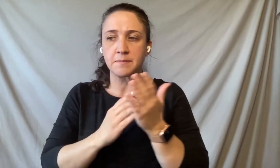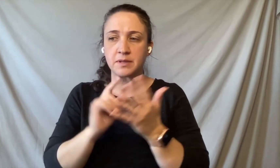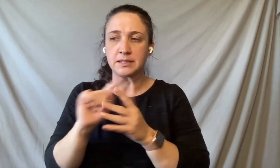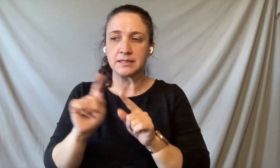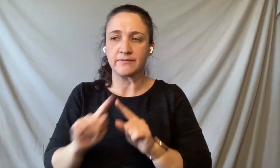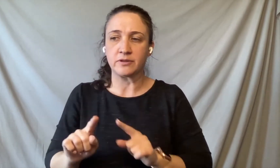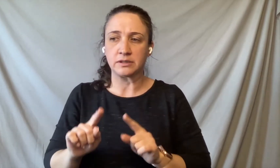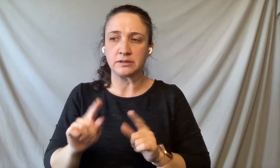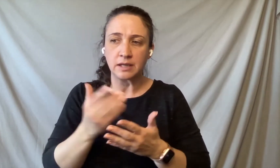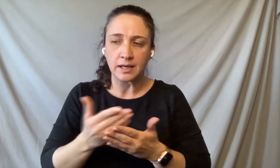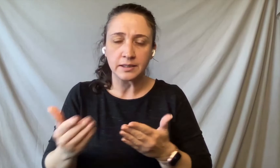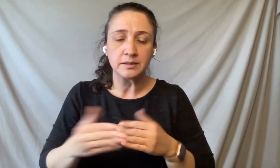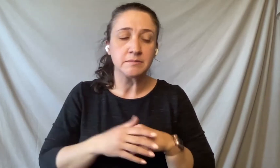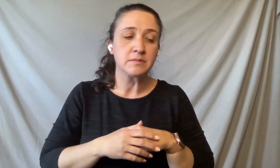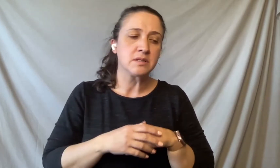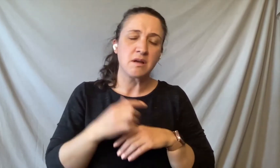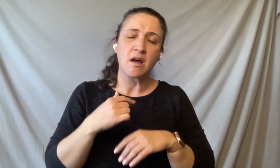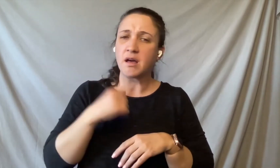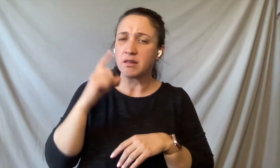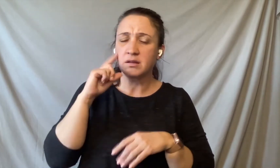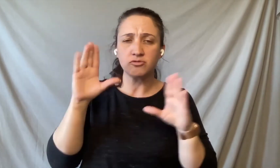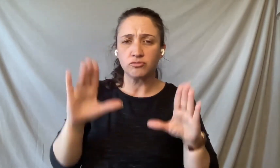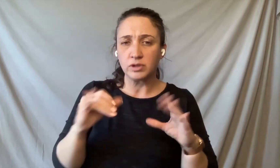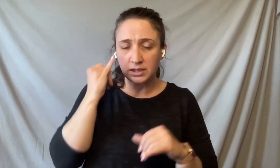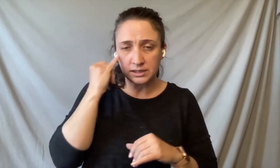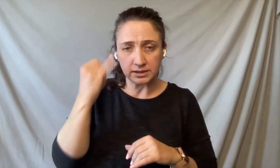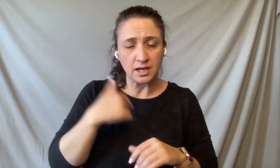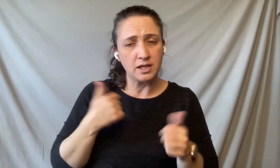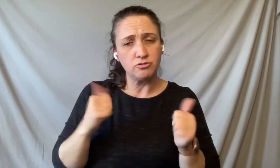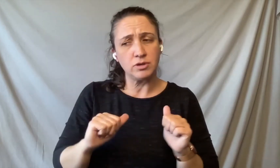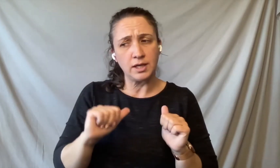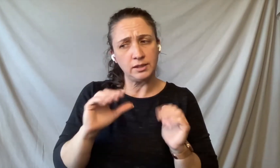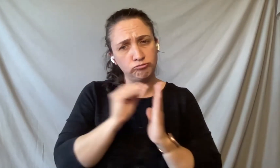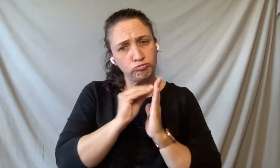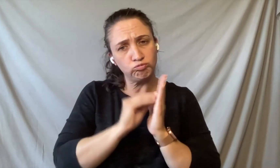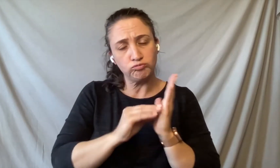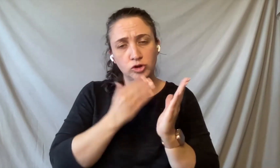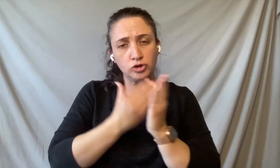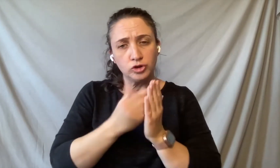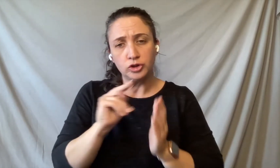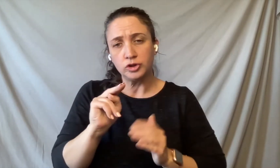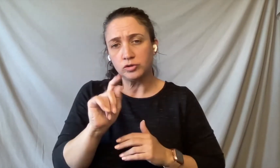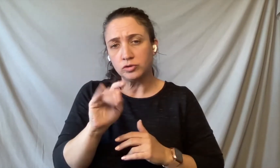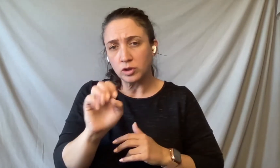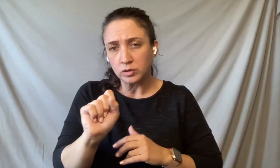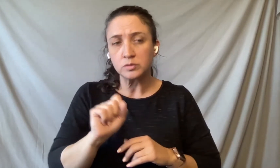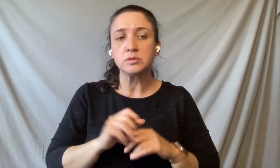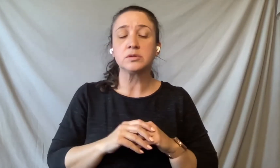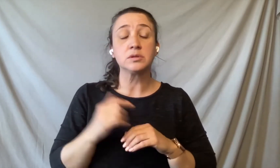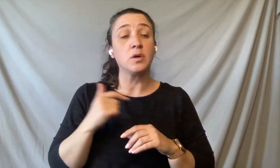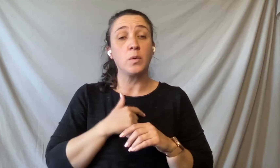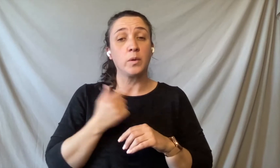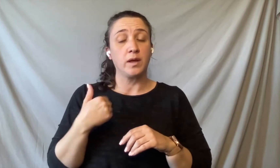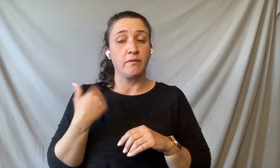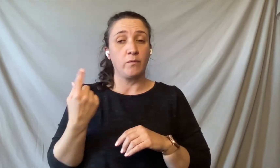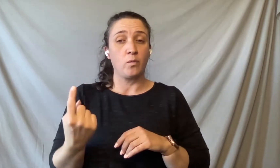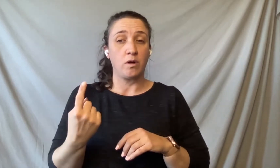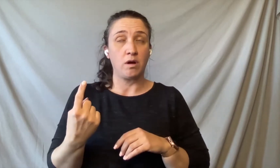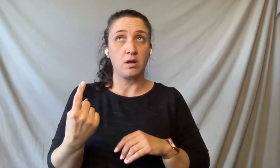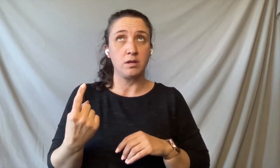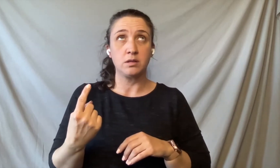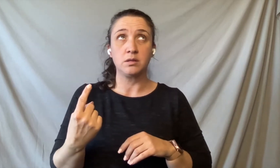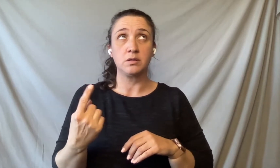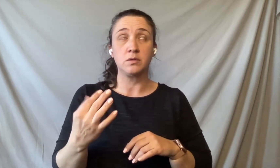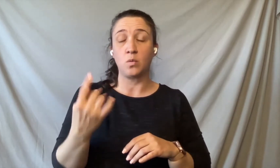idea. I tried to take pretty good notes. So we have one of